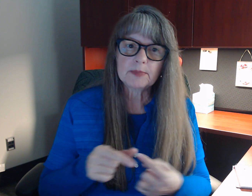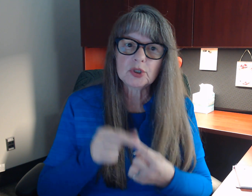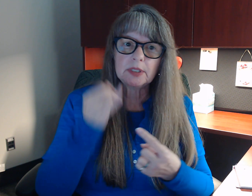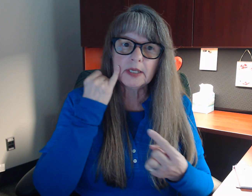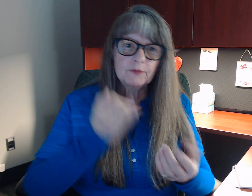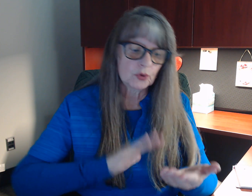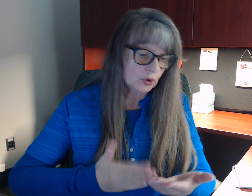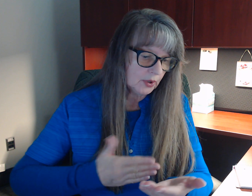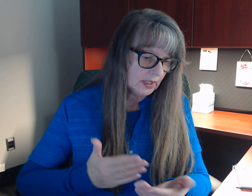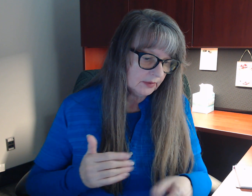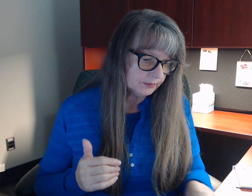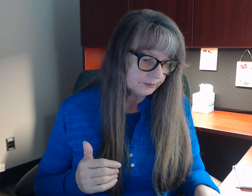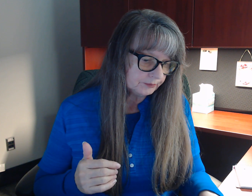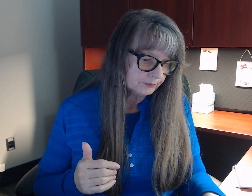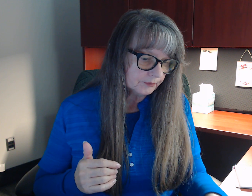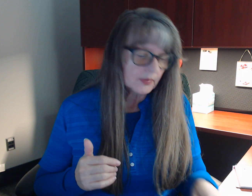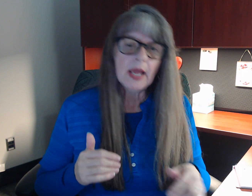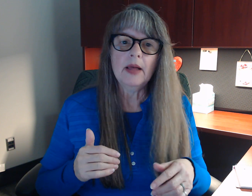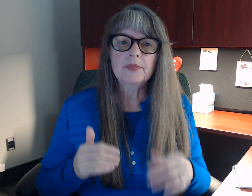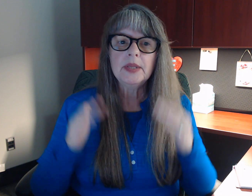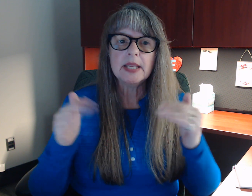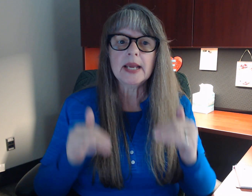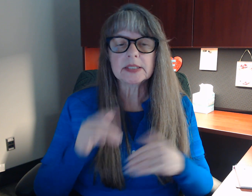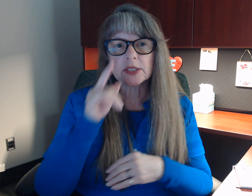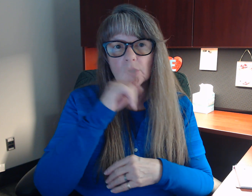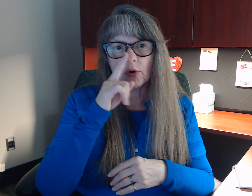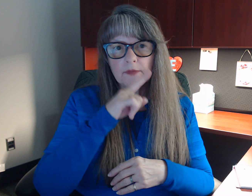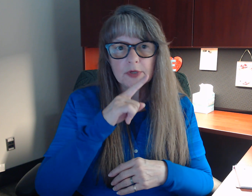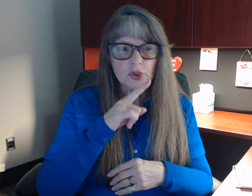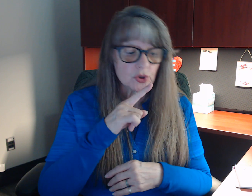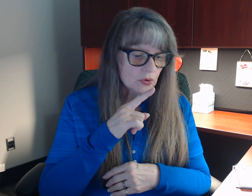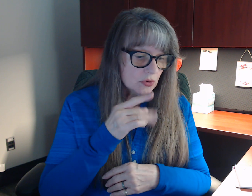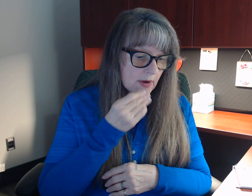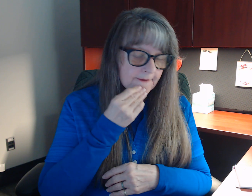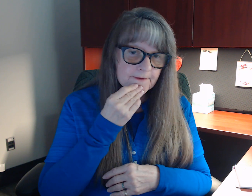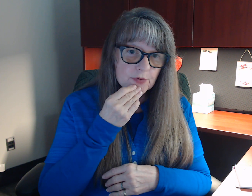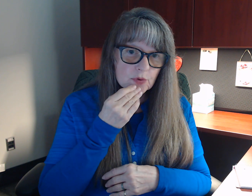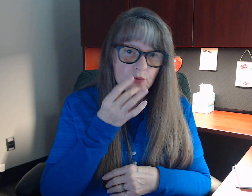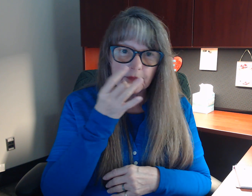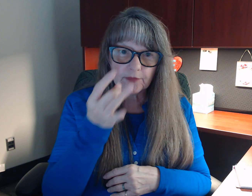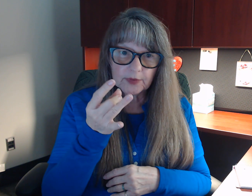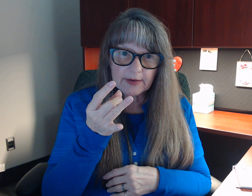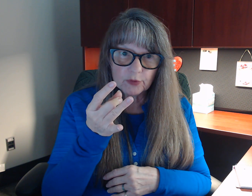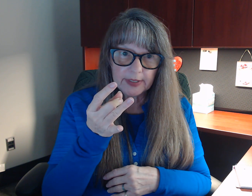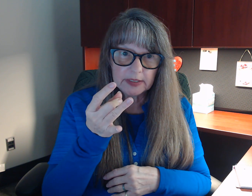Especially if you're cooking. And then next is artificial food flavorings.